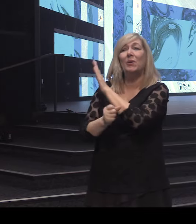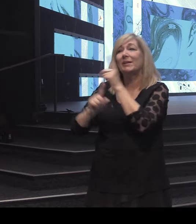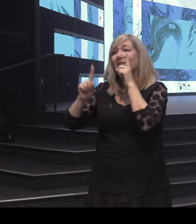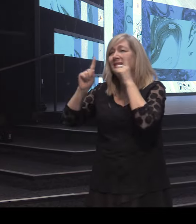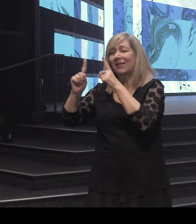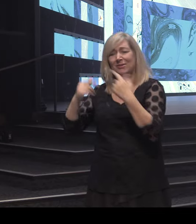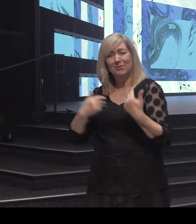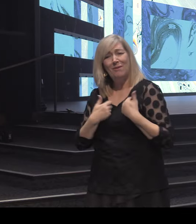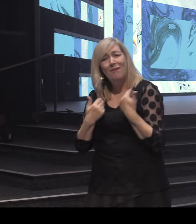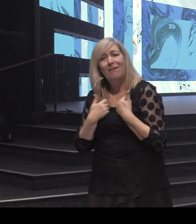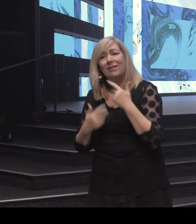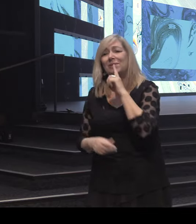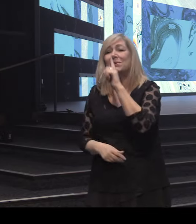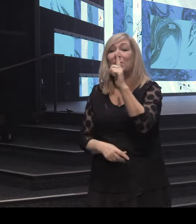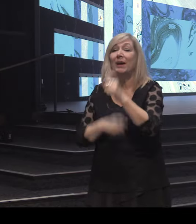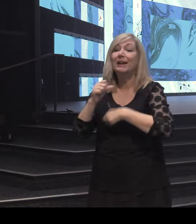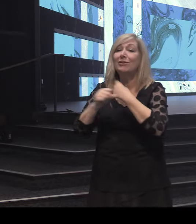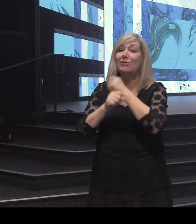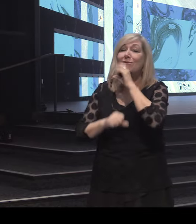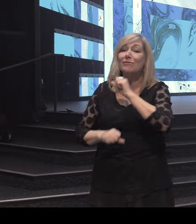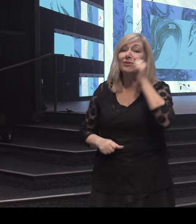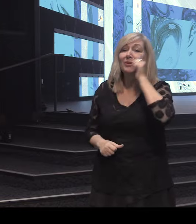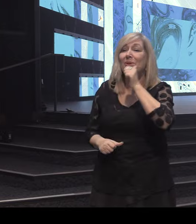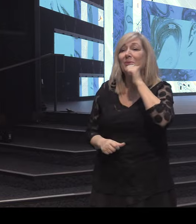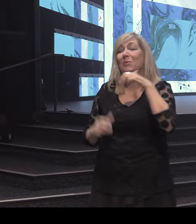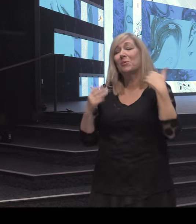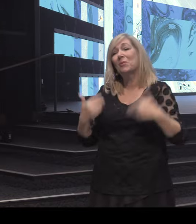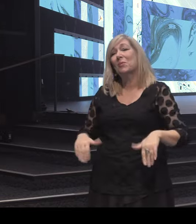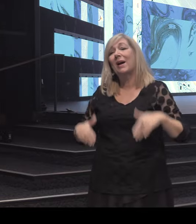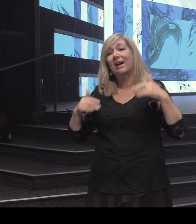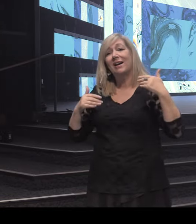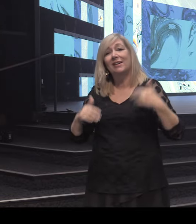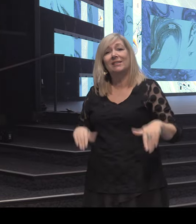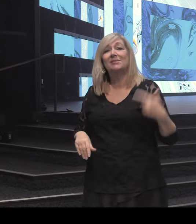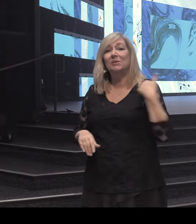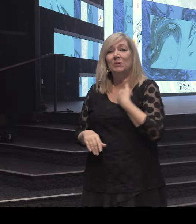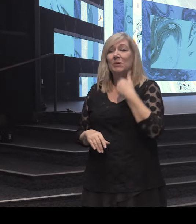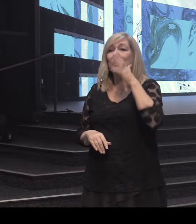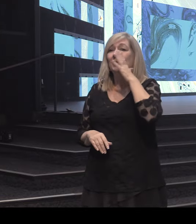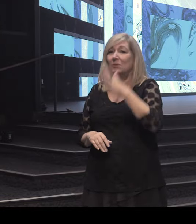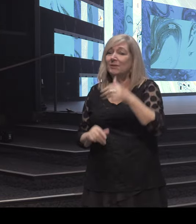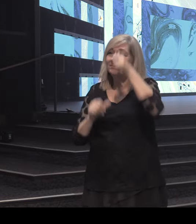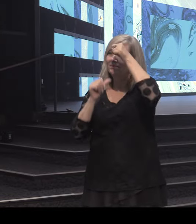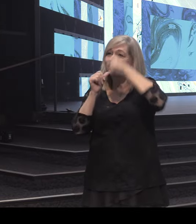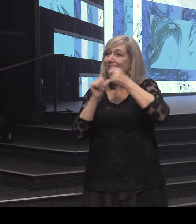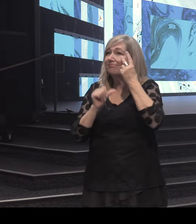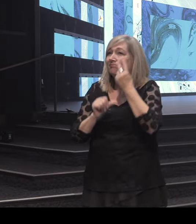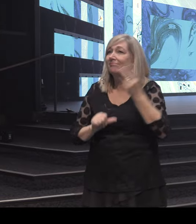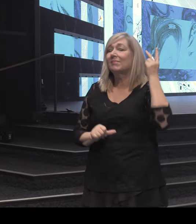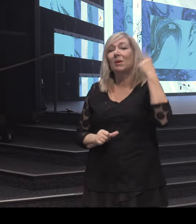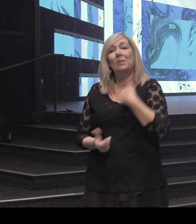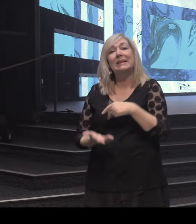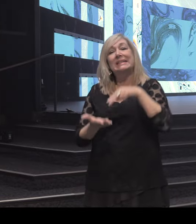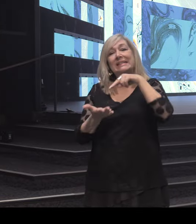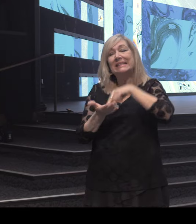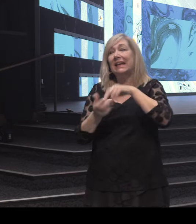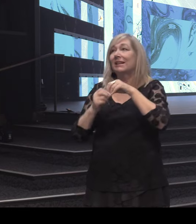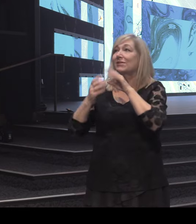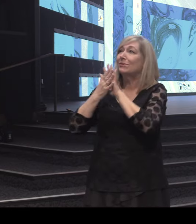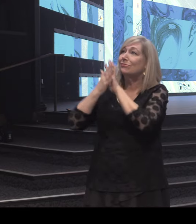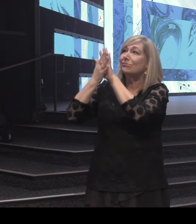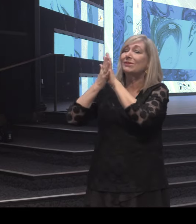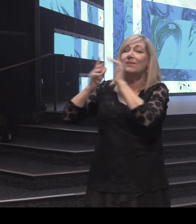a 21-year-old girl will mark our hearts tonight. Let's just stand in the presence of God for